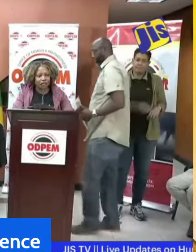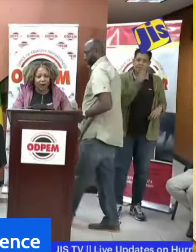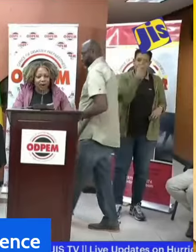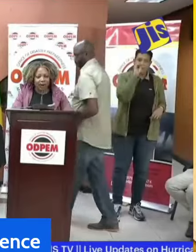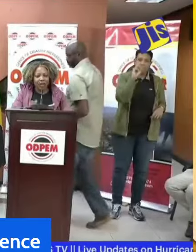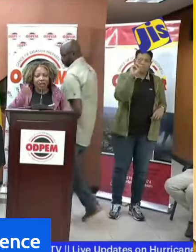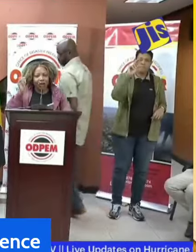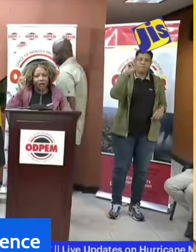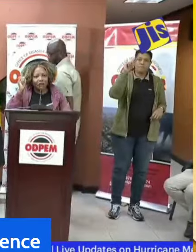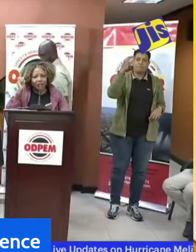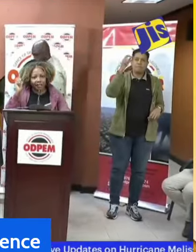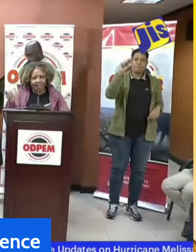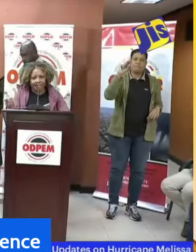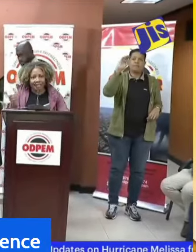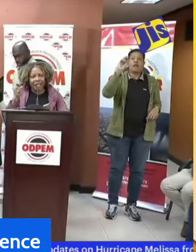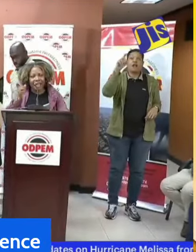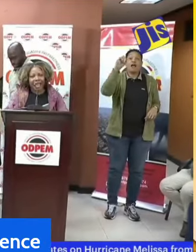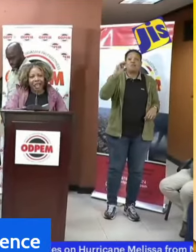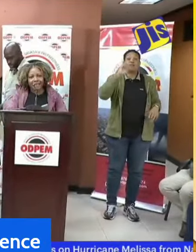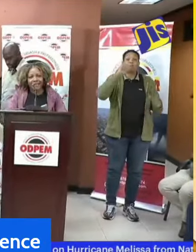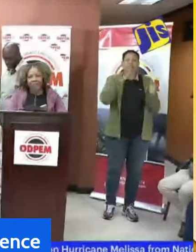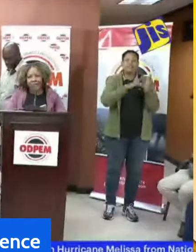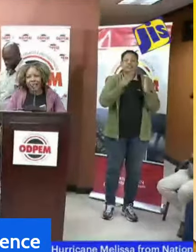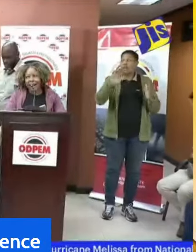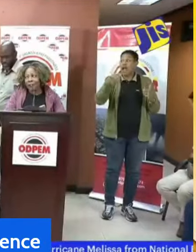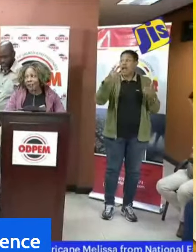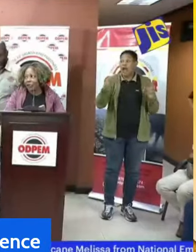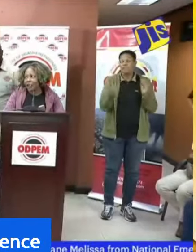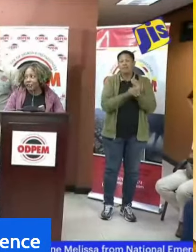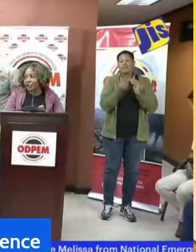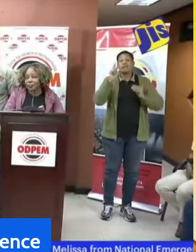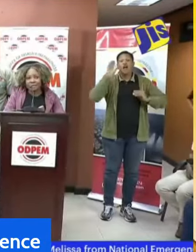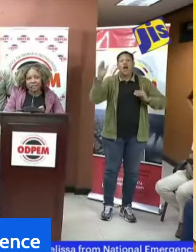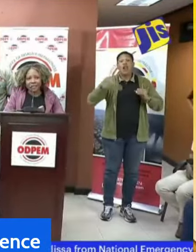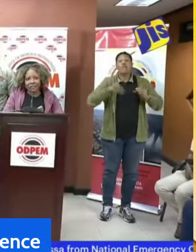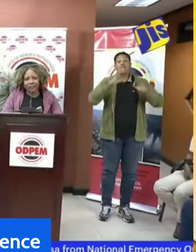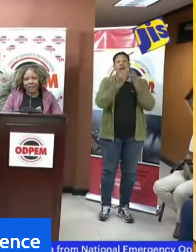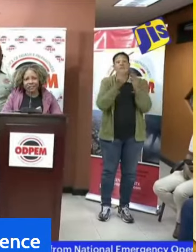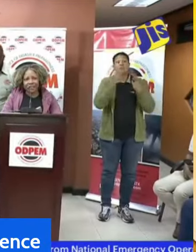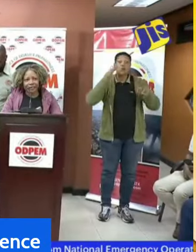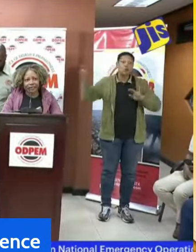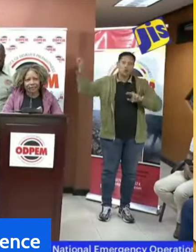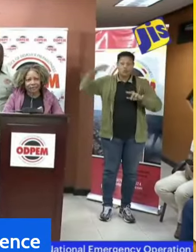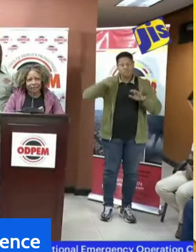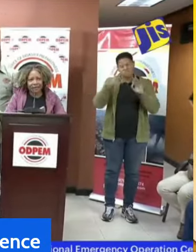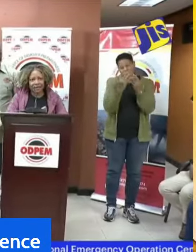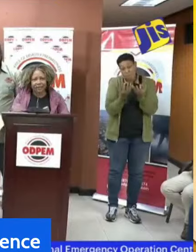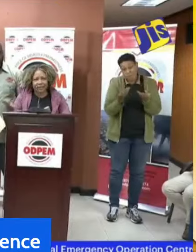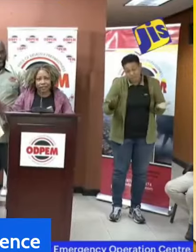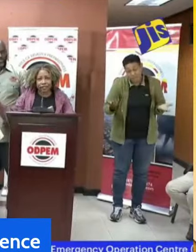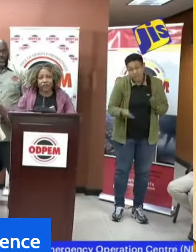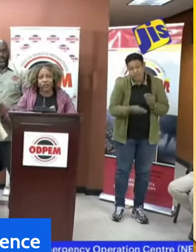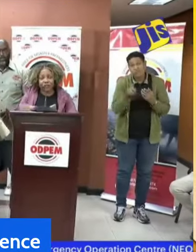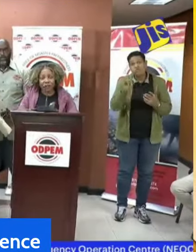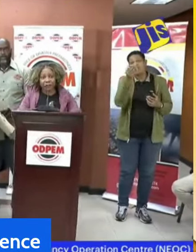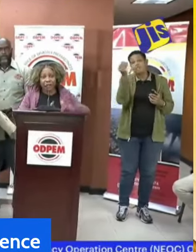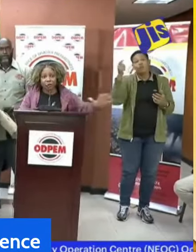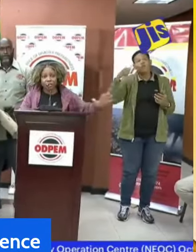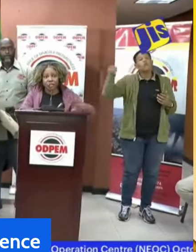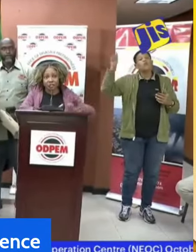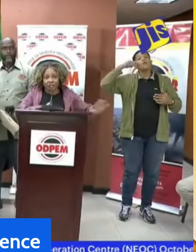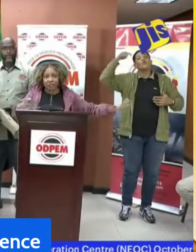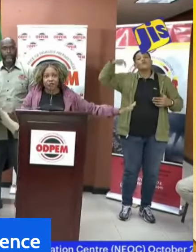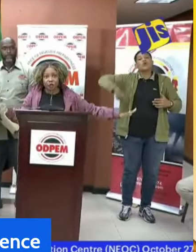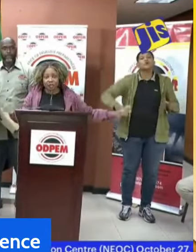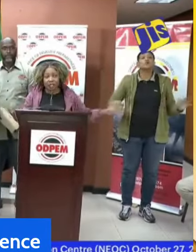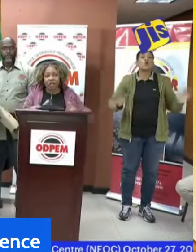to all of this. And they all have families. Look at them. They have families. And this is just a few of them.